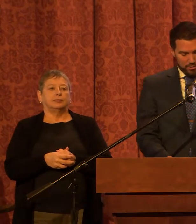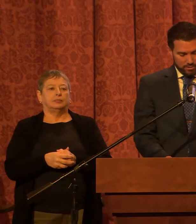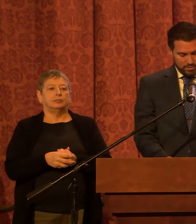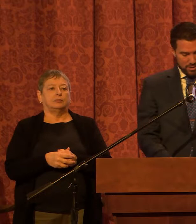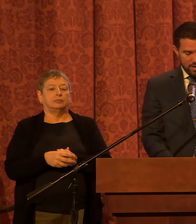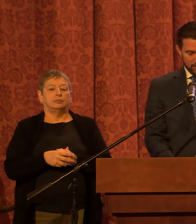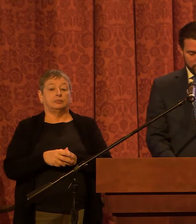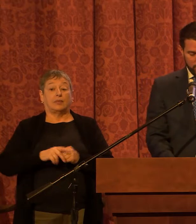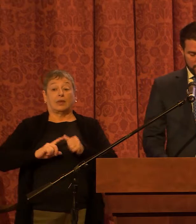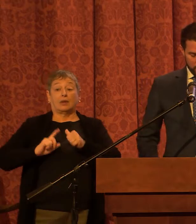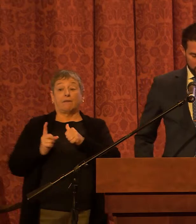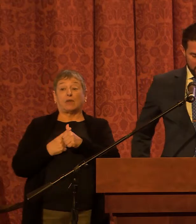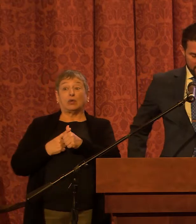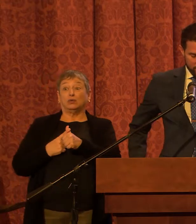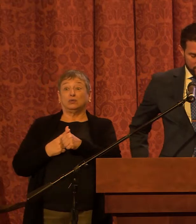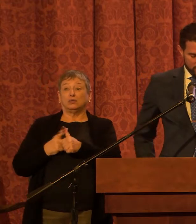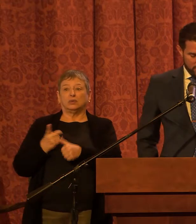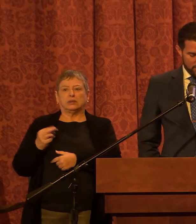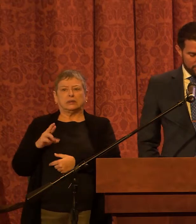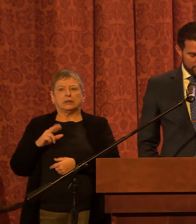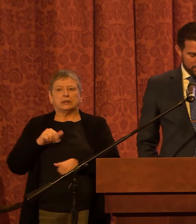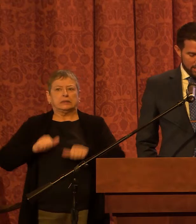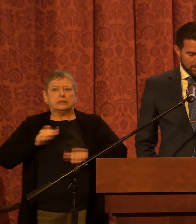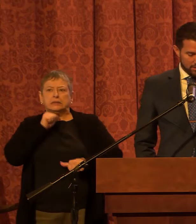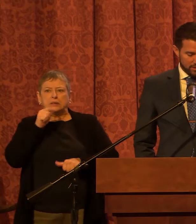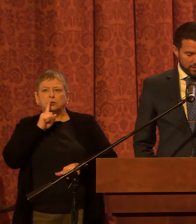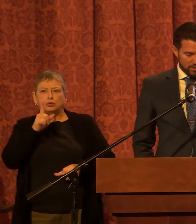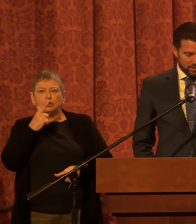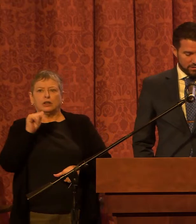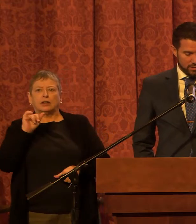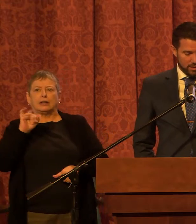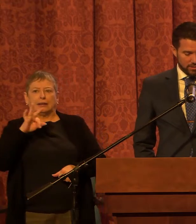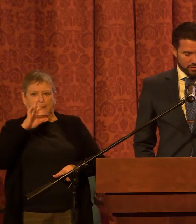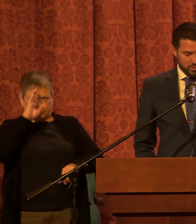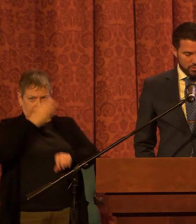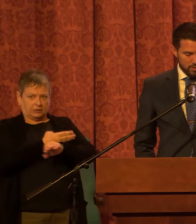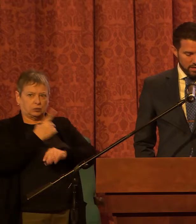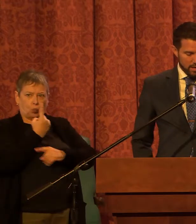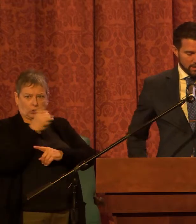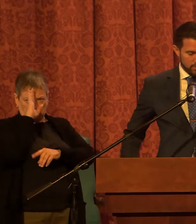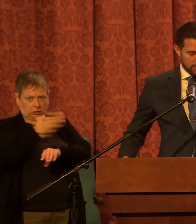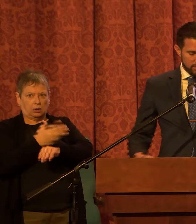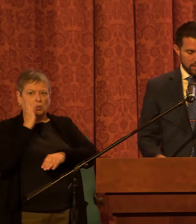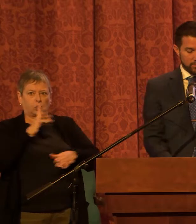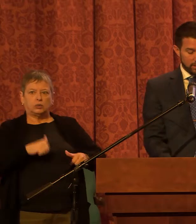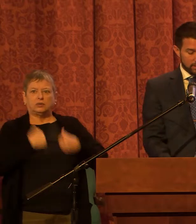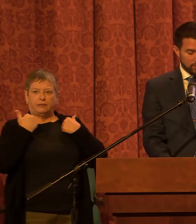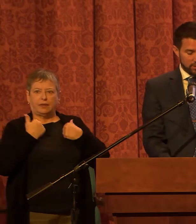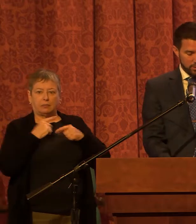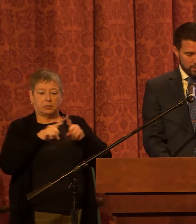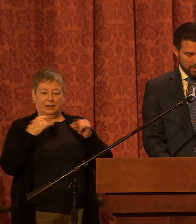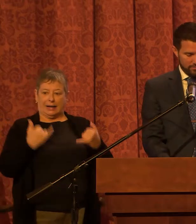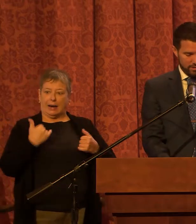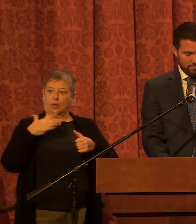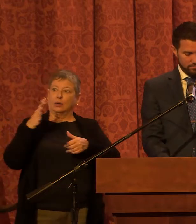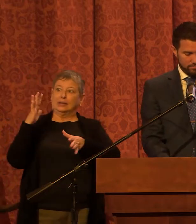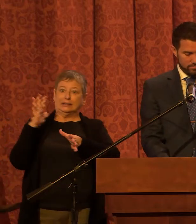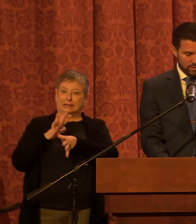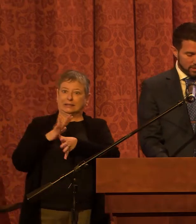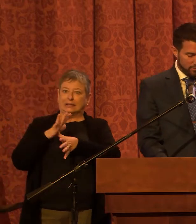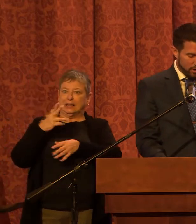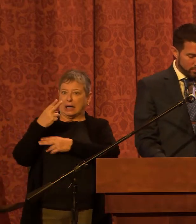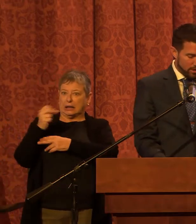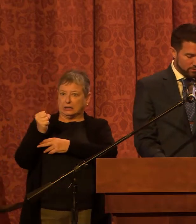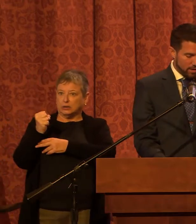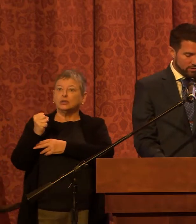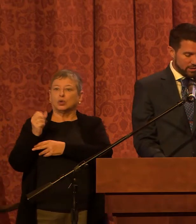At birth, the doctors were not sure if Gavin would survive. Today, he's a senior at Southside High School and has been accepted to UL Lafayette.